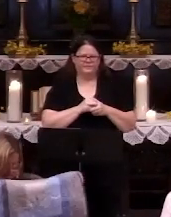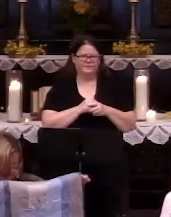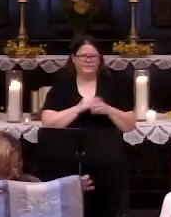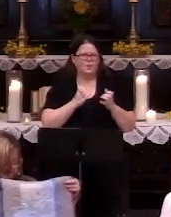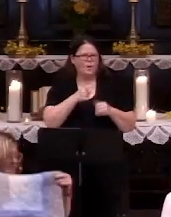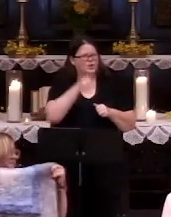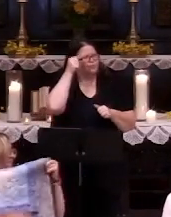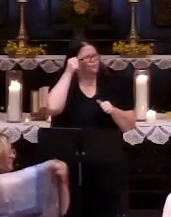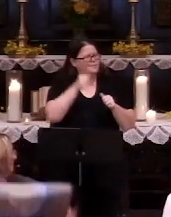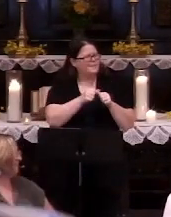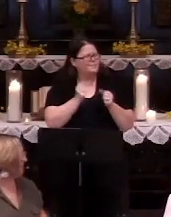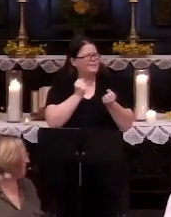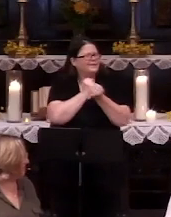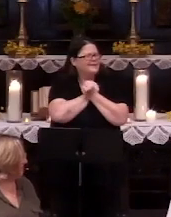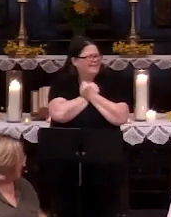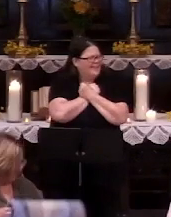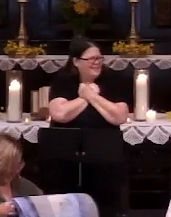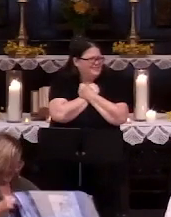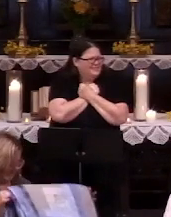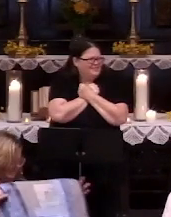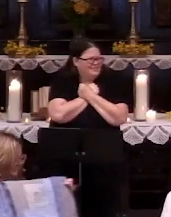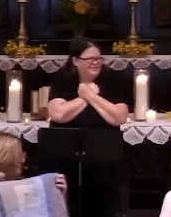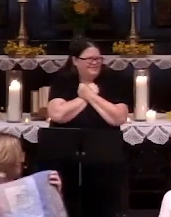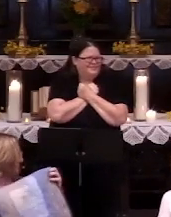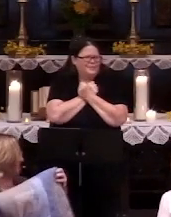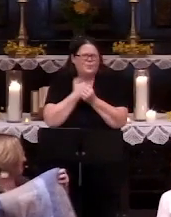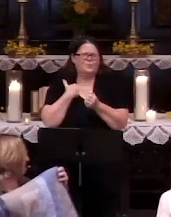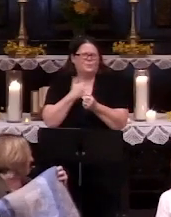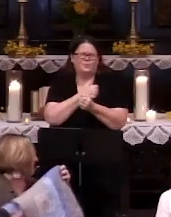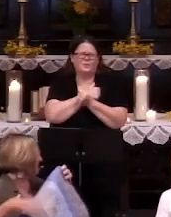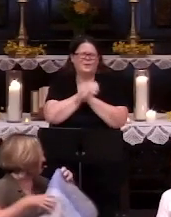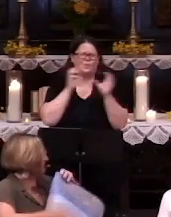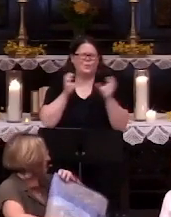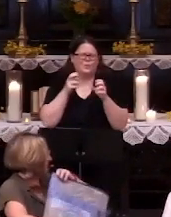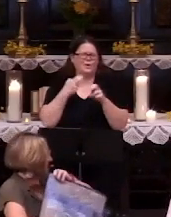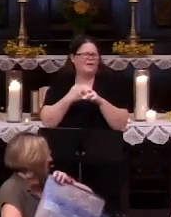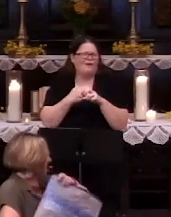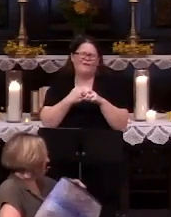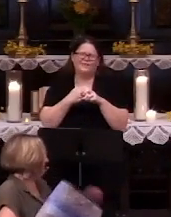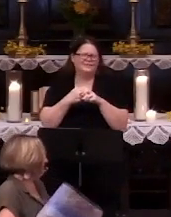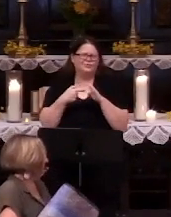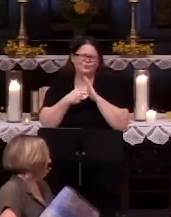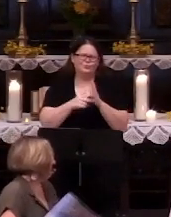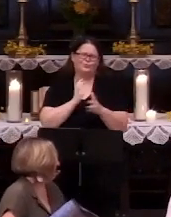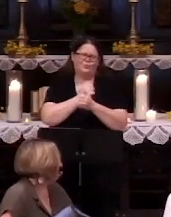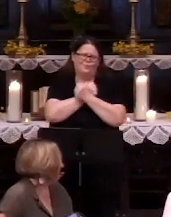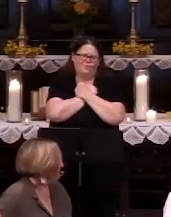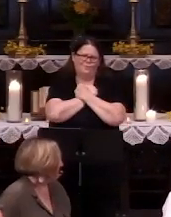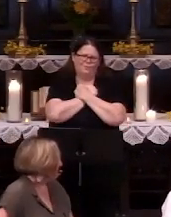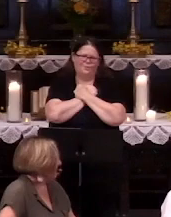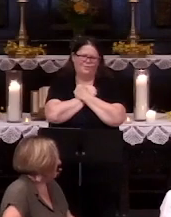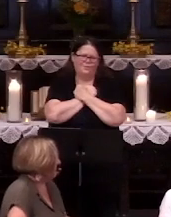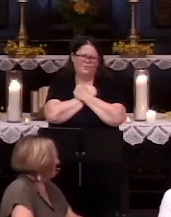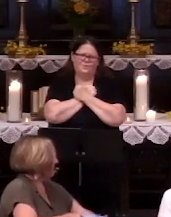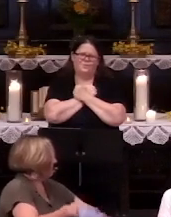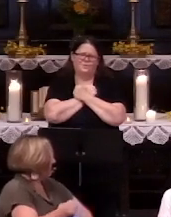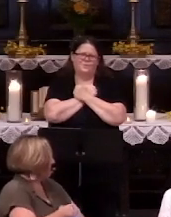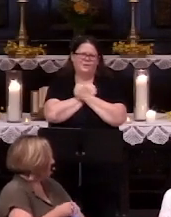love that has gone into making it, and we want you to enjoy.